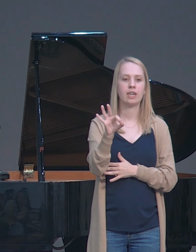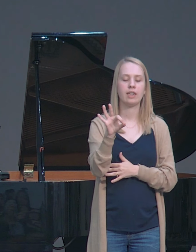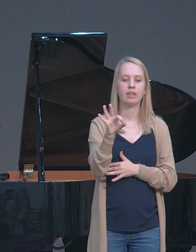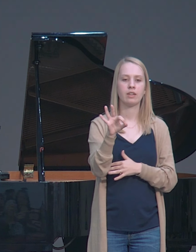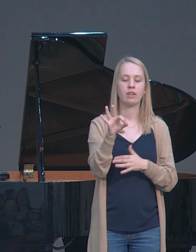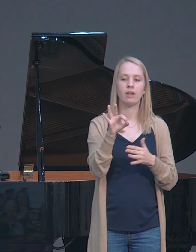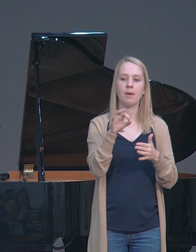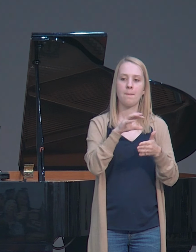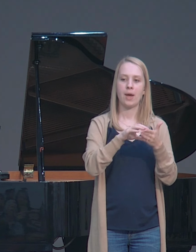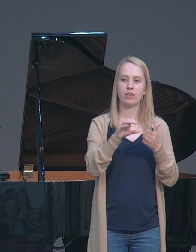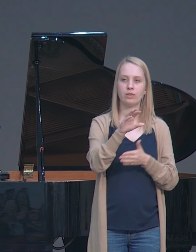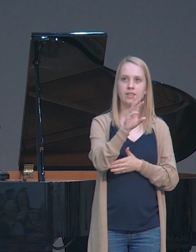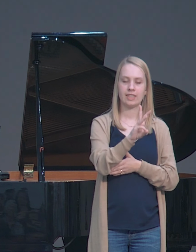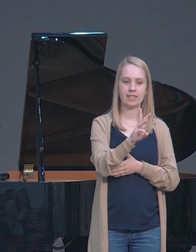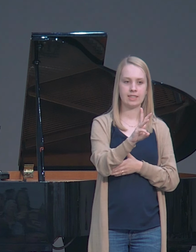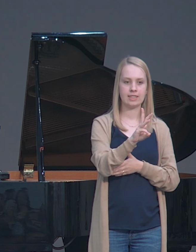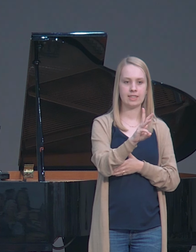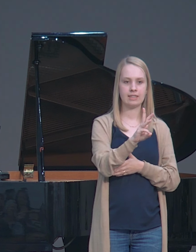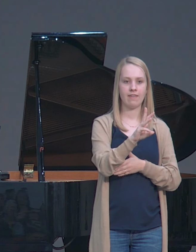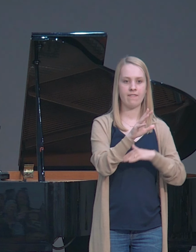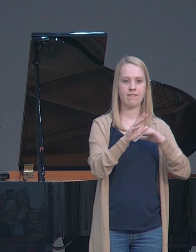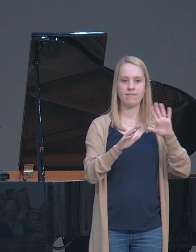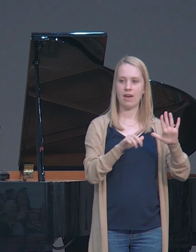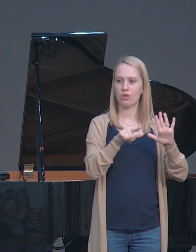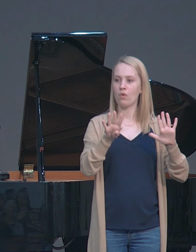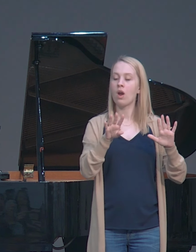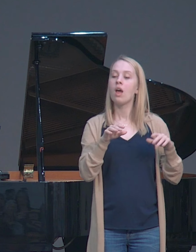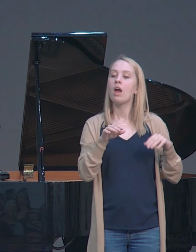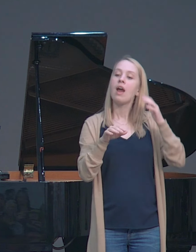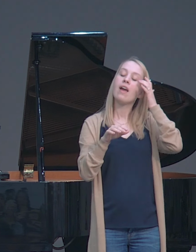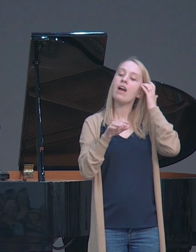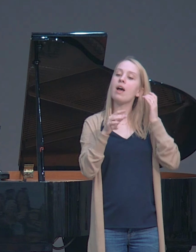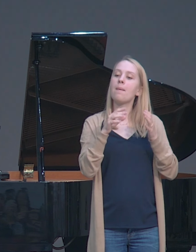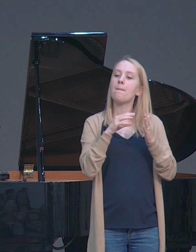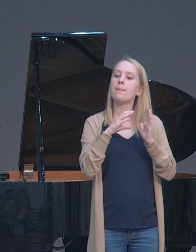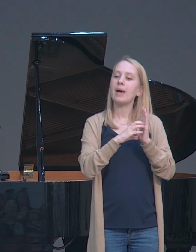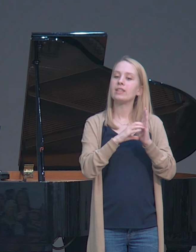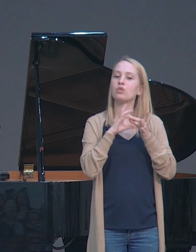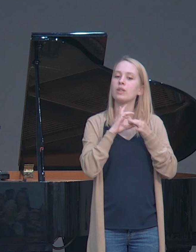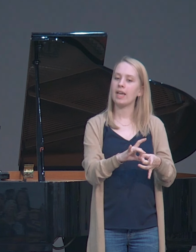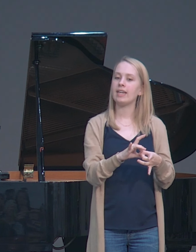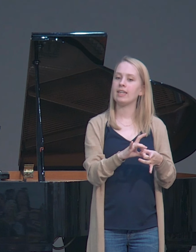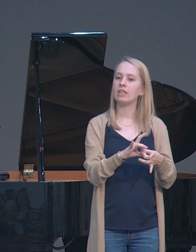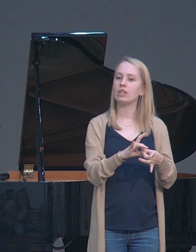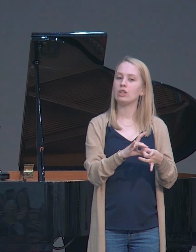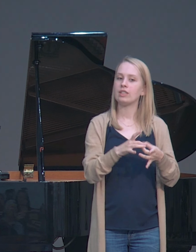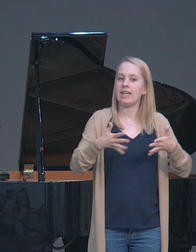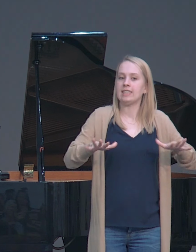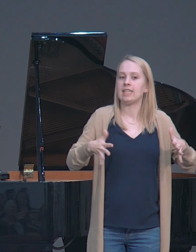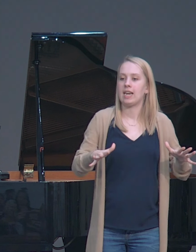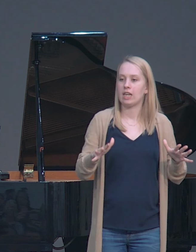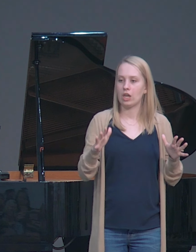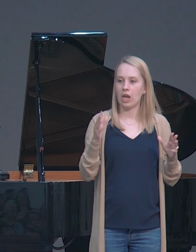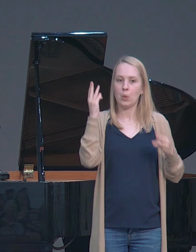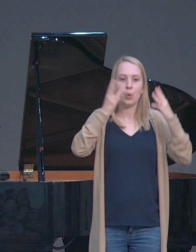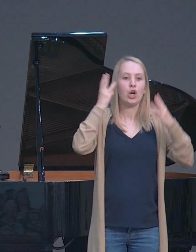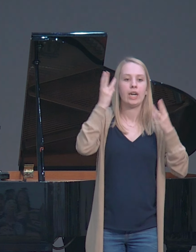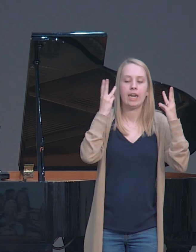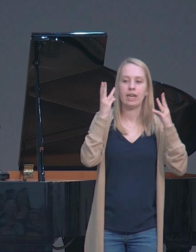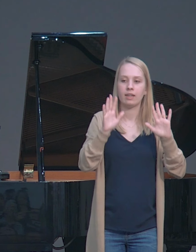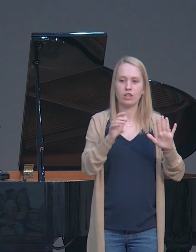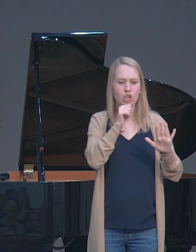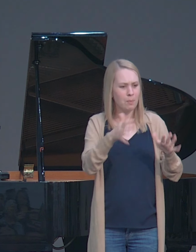verses 25 to 34 from chapter 6, a great passage that deals with the subject of worry. Don't be